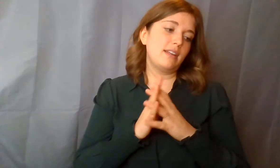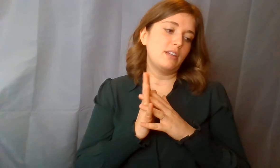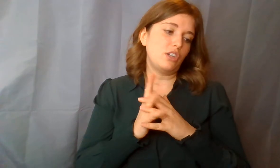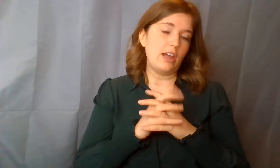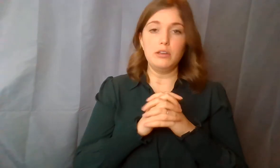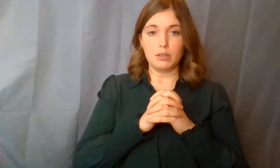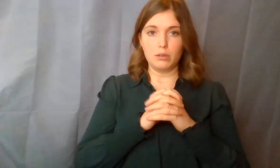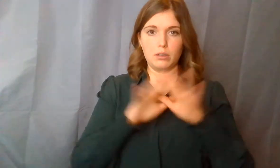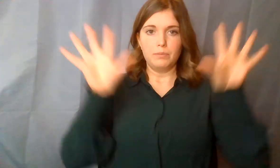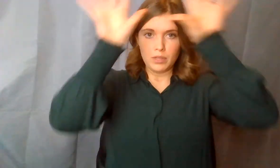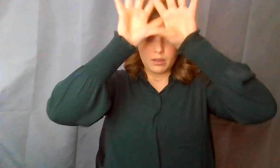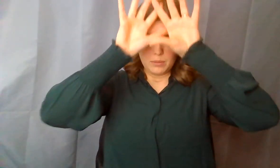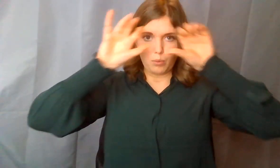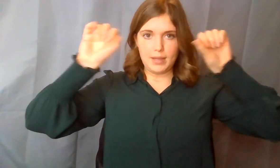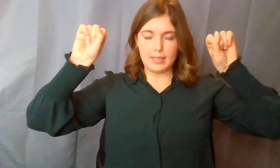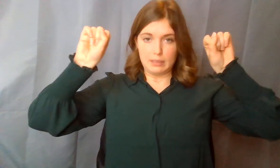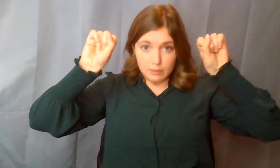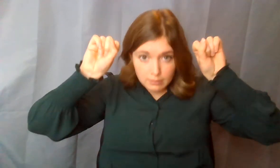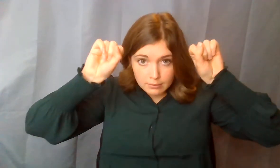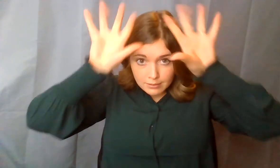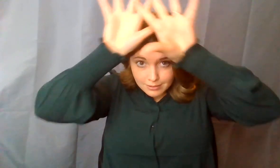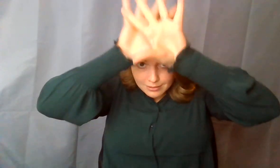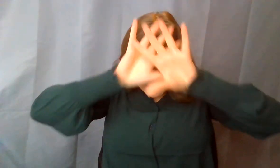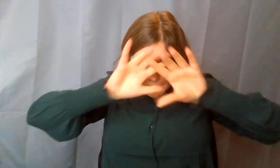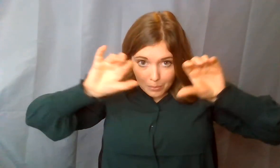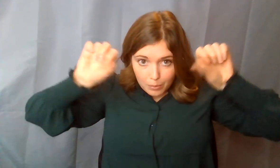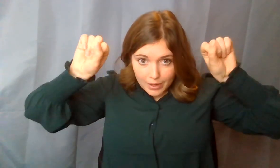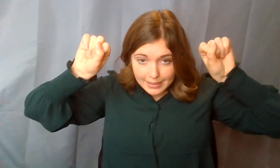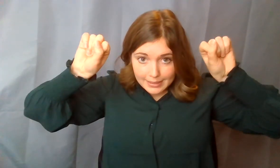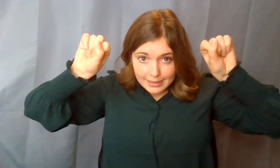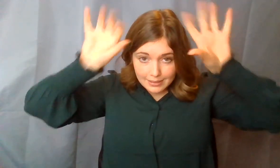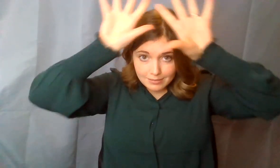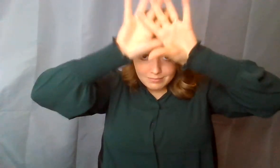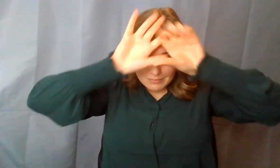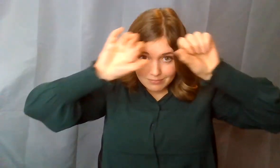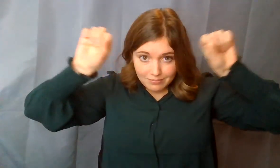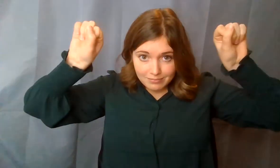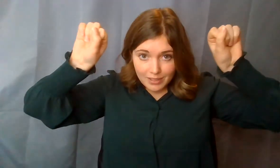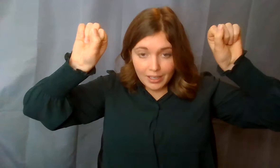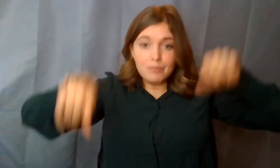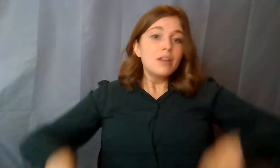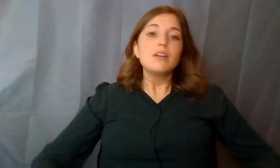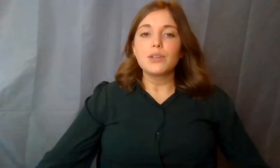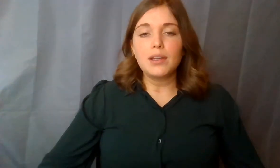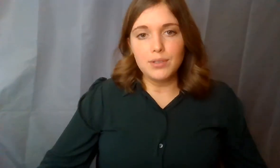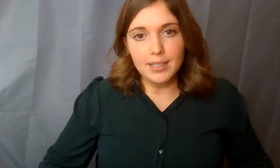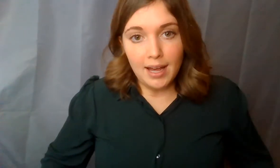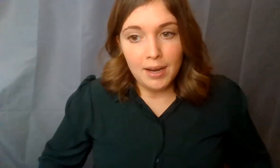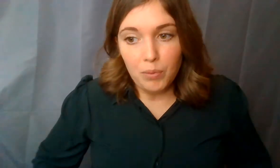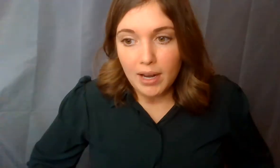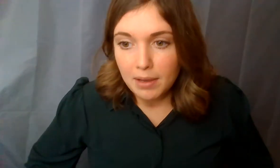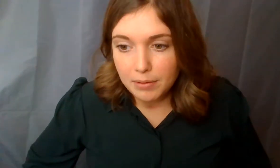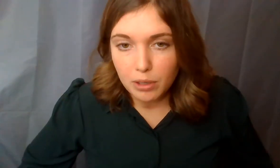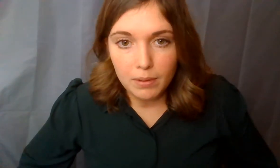and chancellor. President. President. Okay, so I use the sign when I interpret